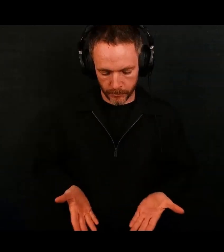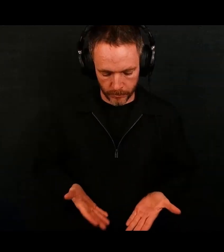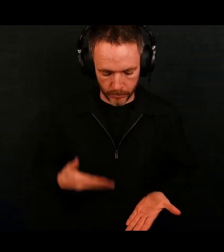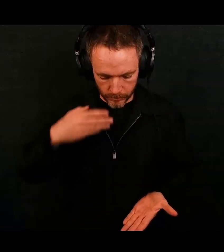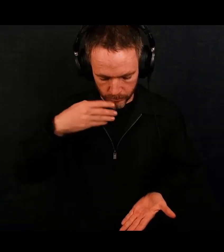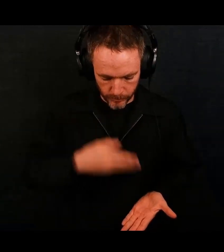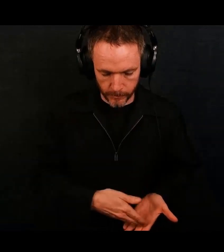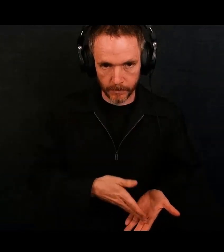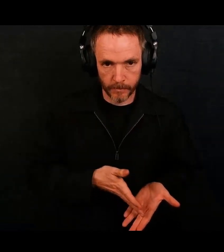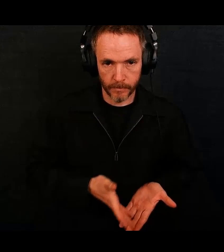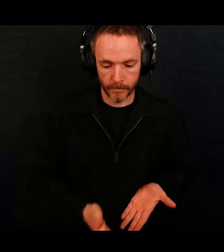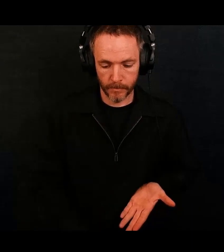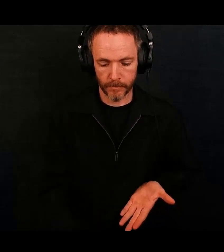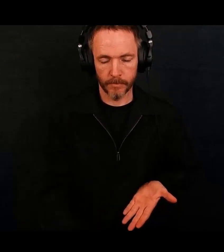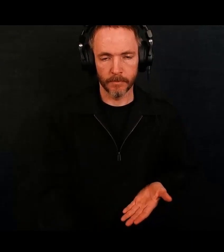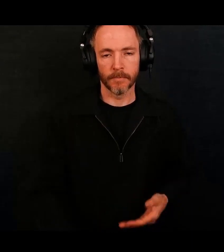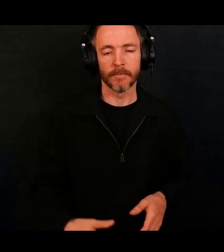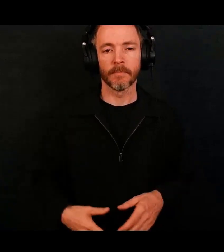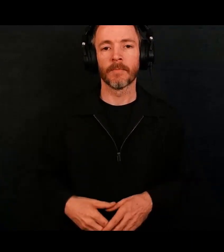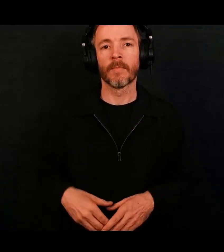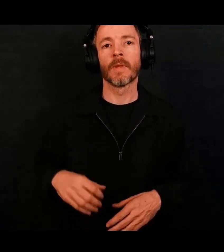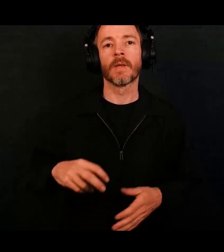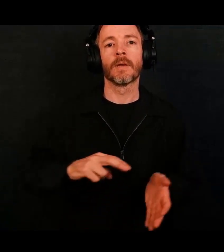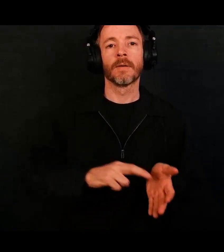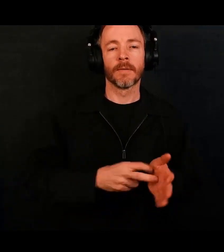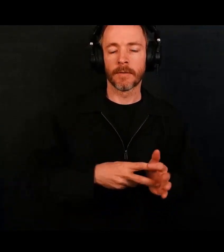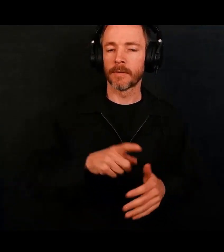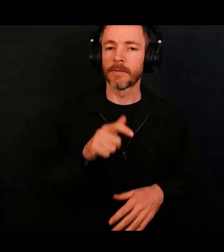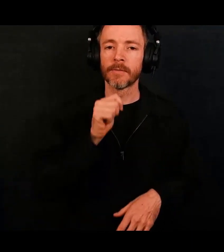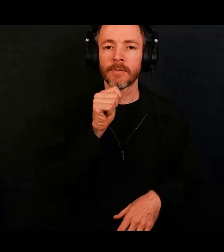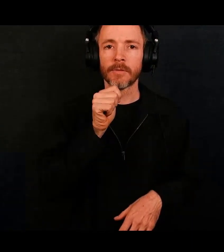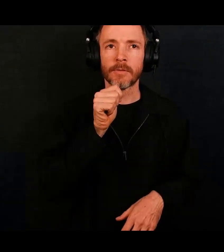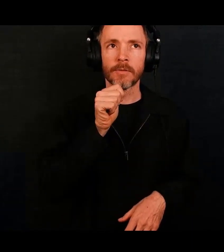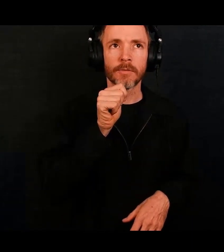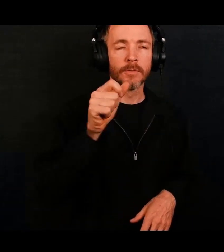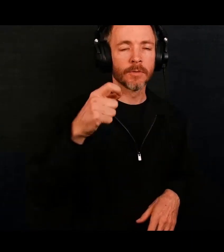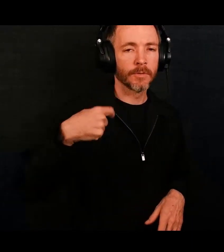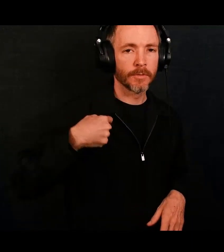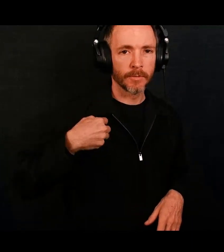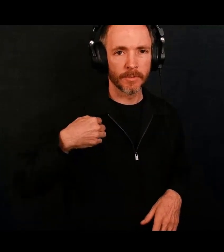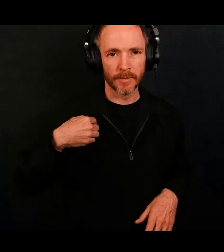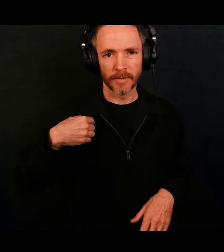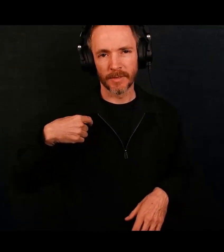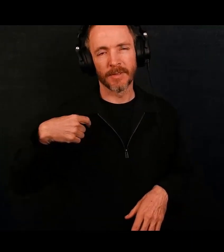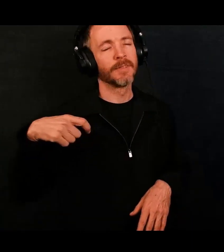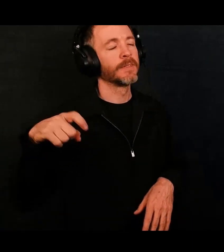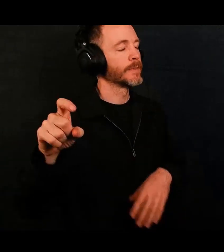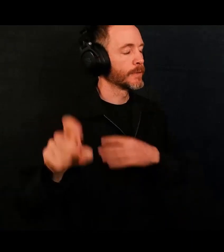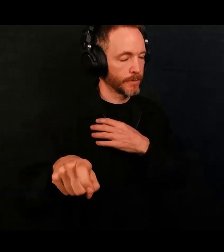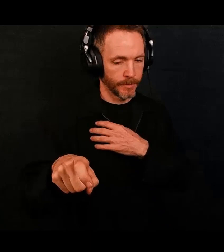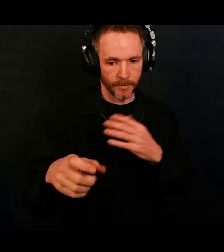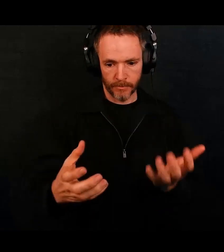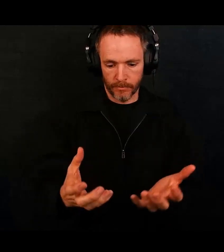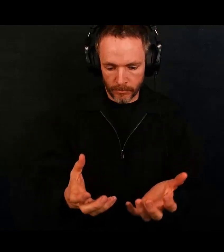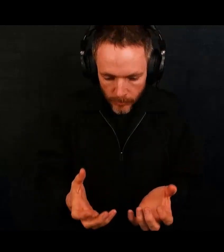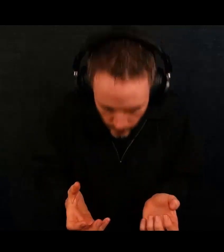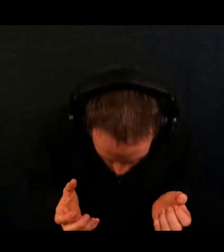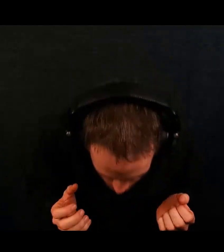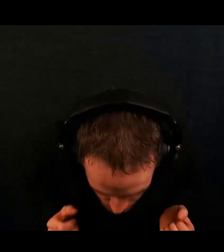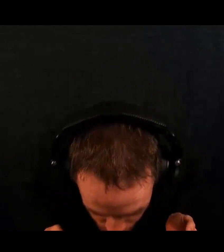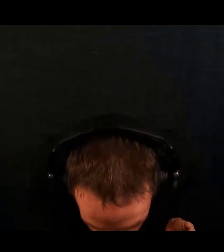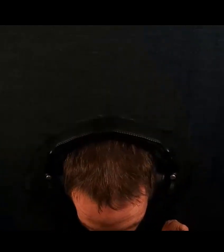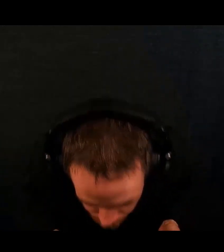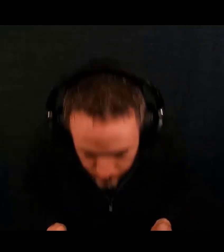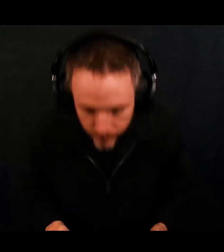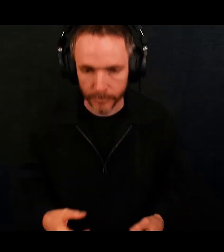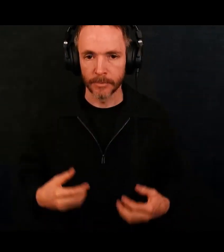to the sink, and that means you don't have to lean into the cupboard like if you want to spit into the sink or whatever. But it